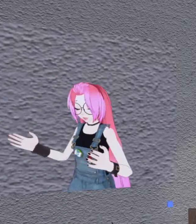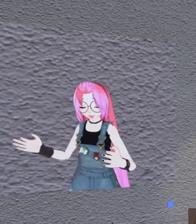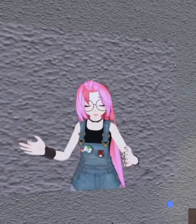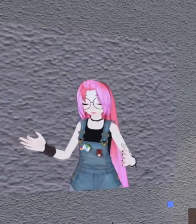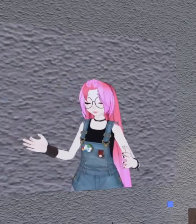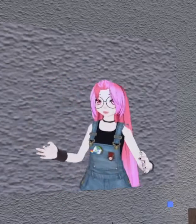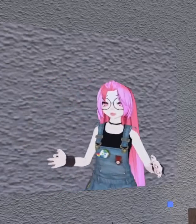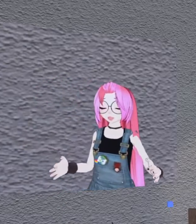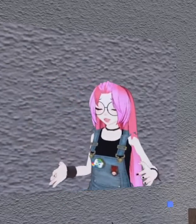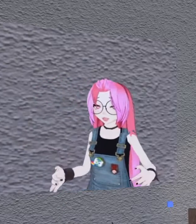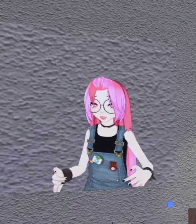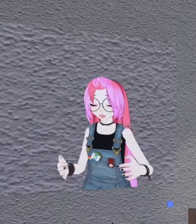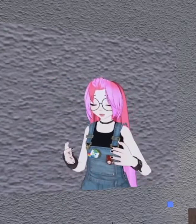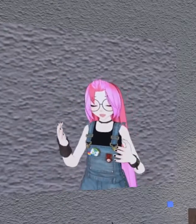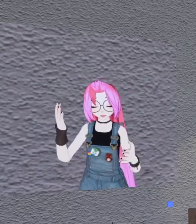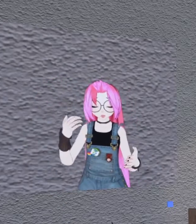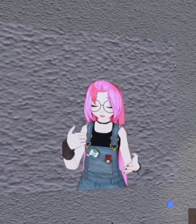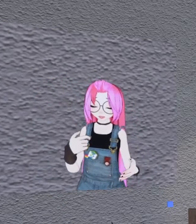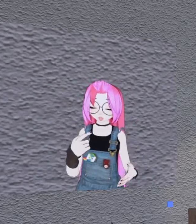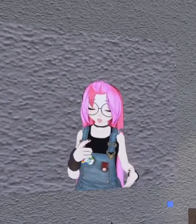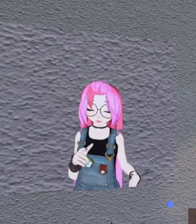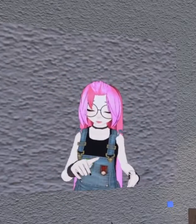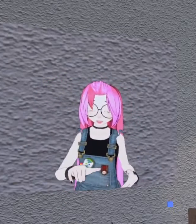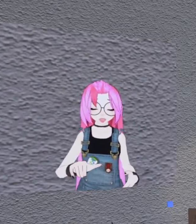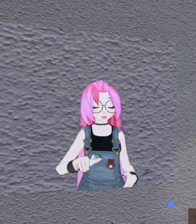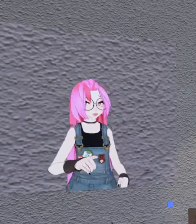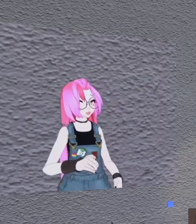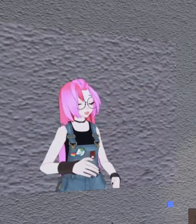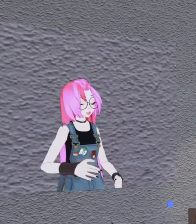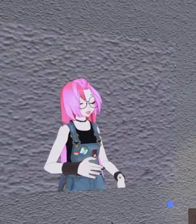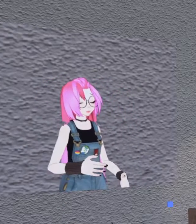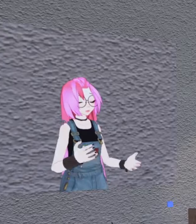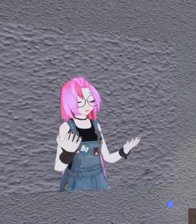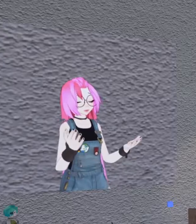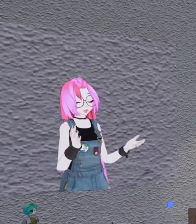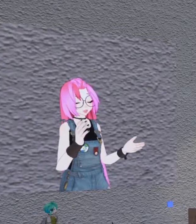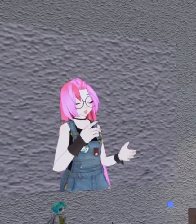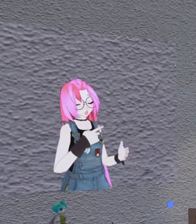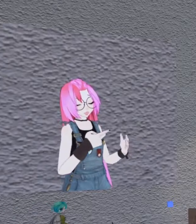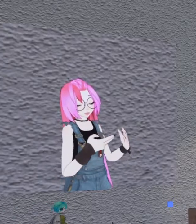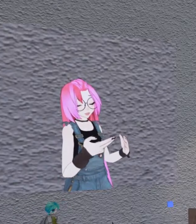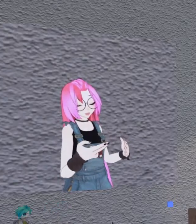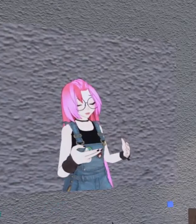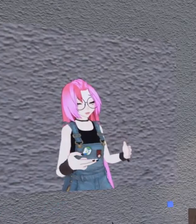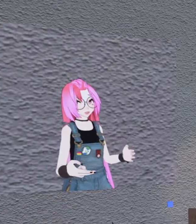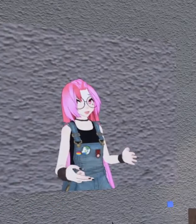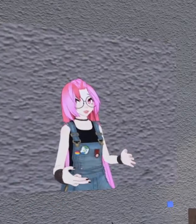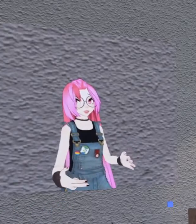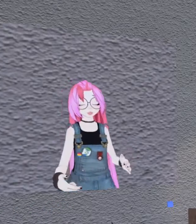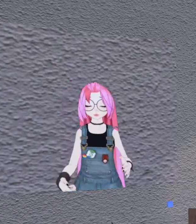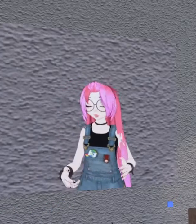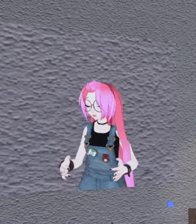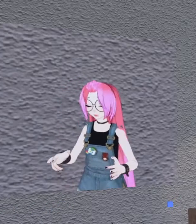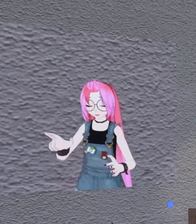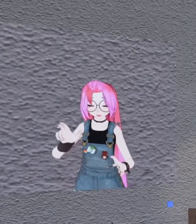well, I'm like, why would you tell me that? And she's like, because it's the truth. And I'm like, no.